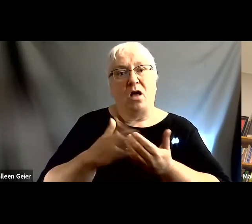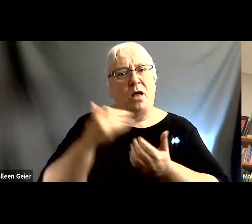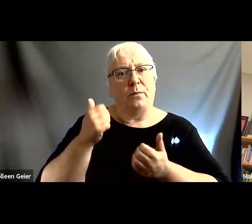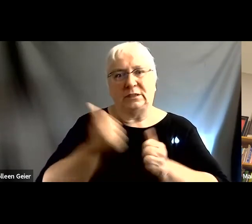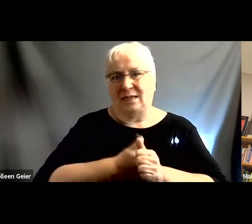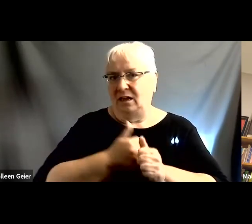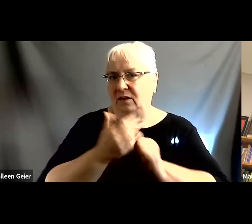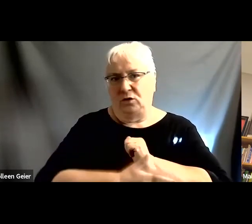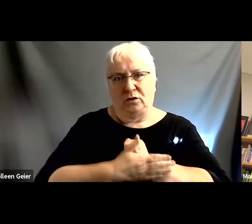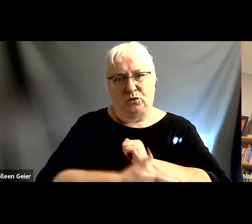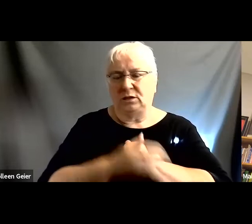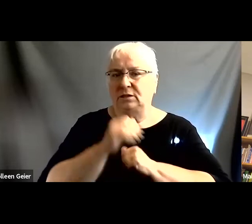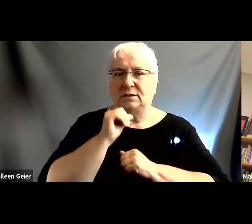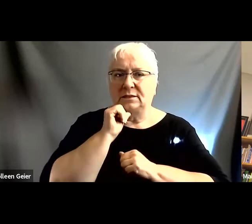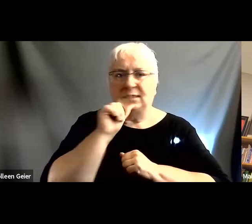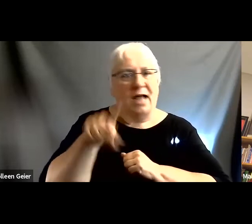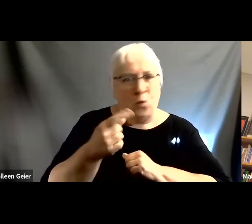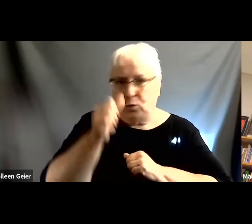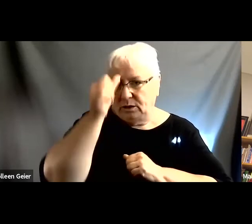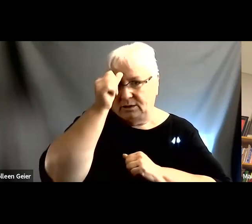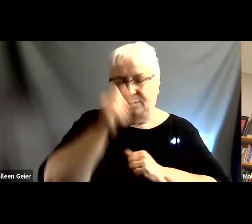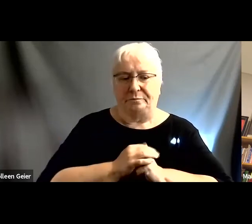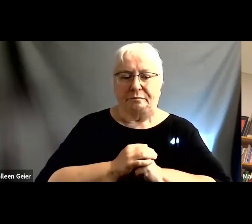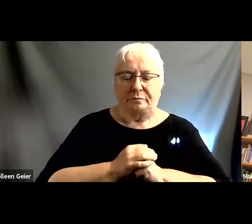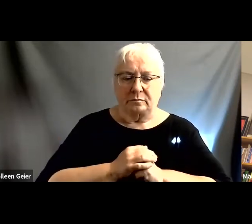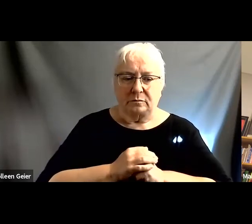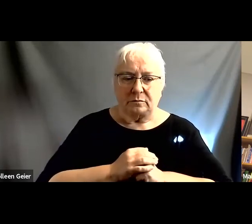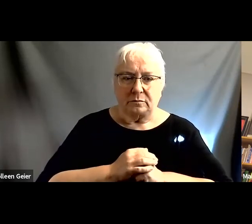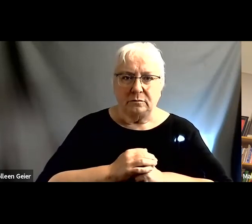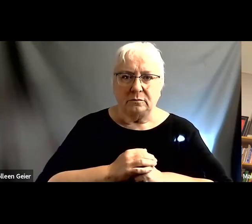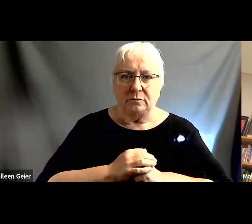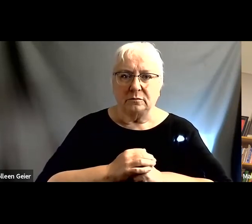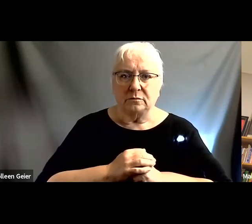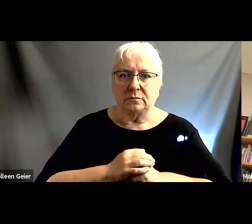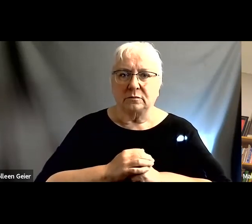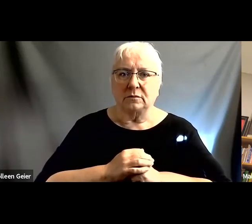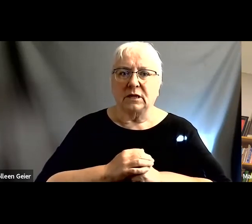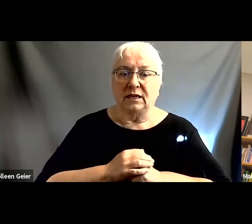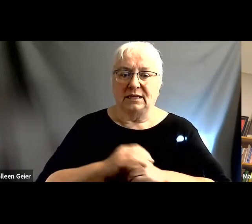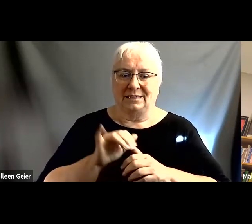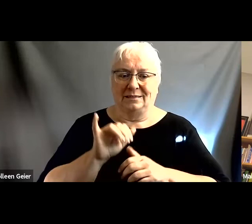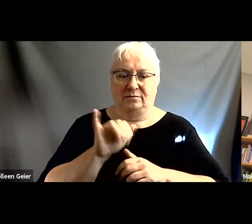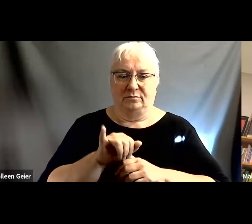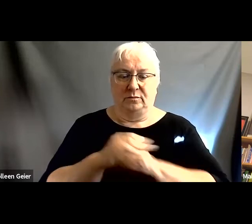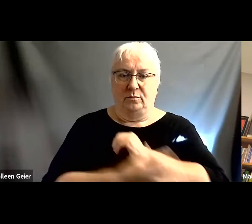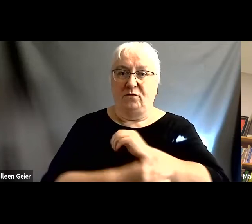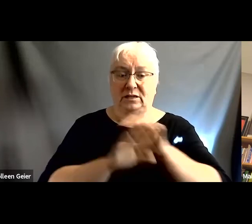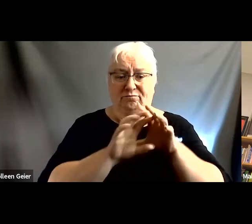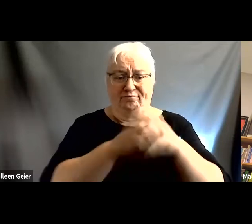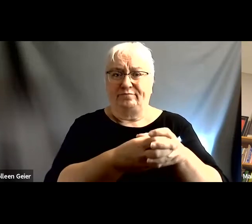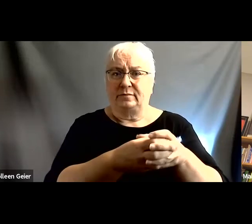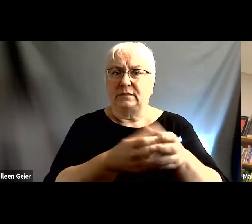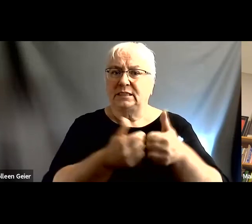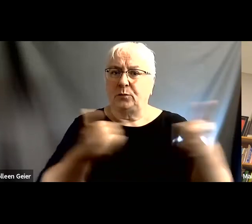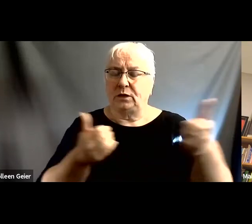it is something that is an Indian problem, that kind of a difference. Race, which is